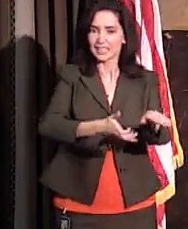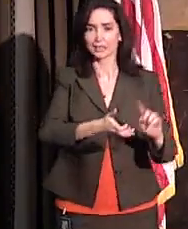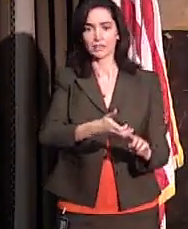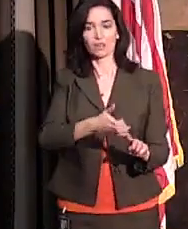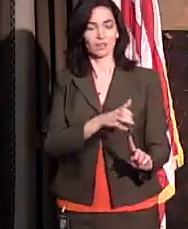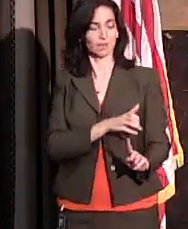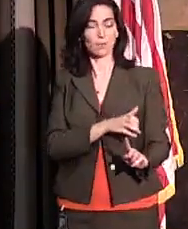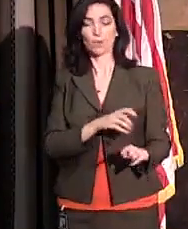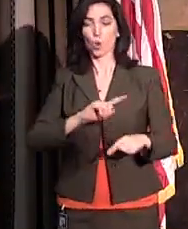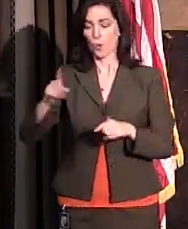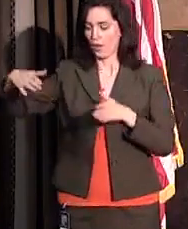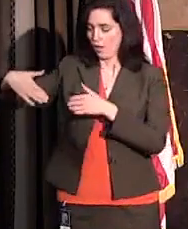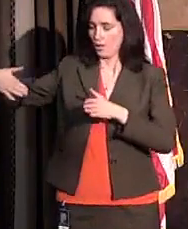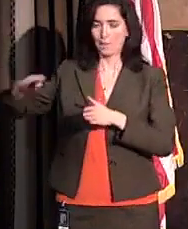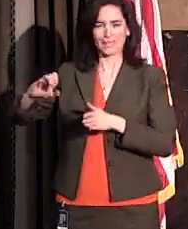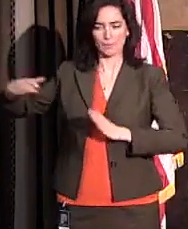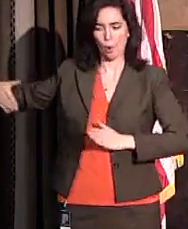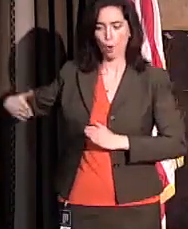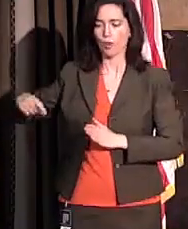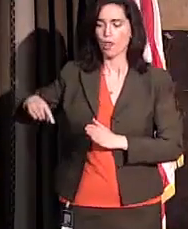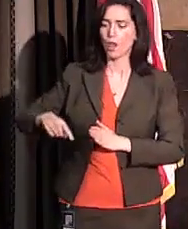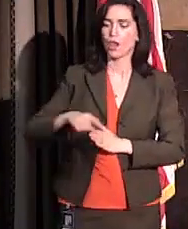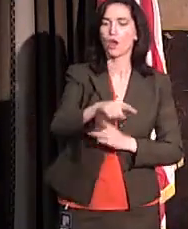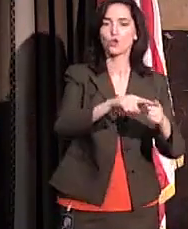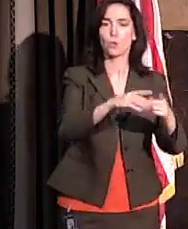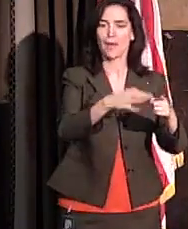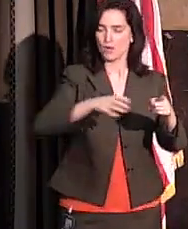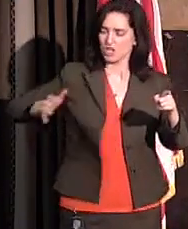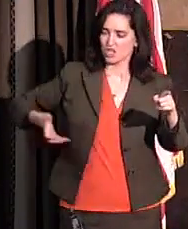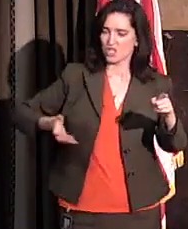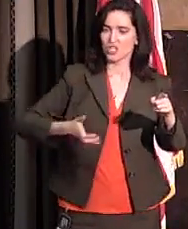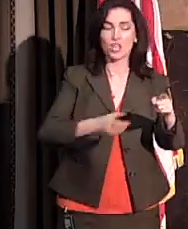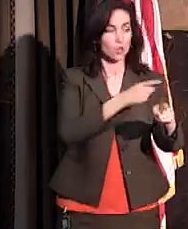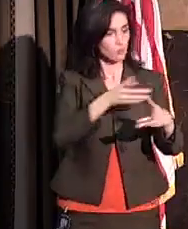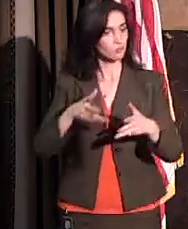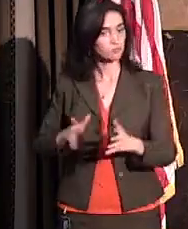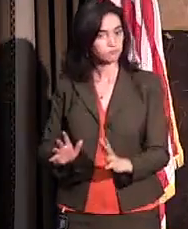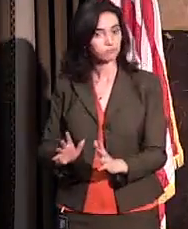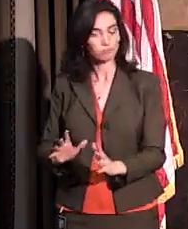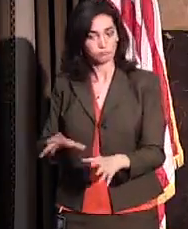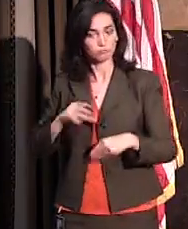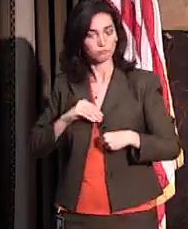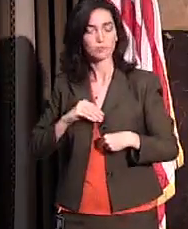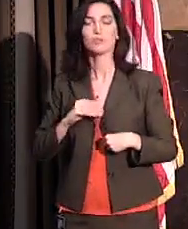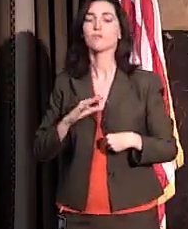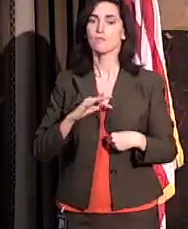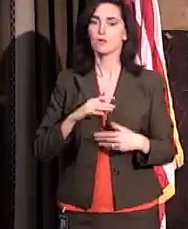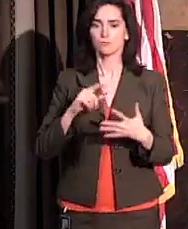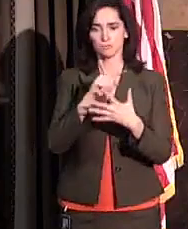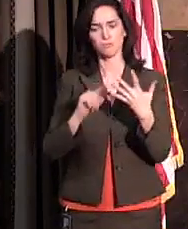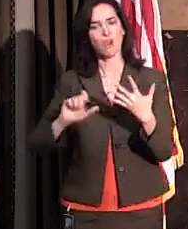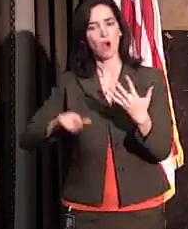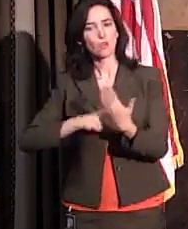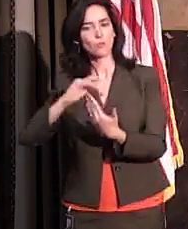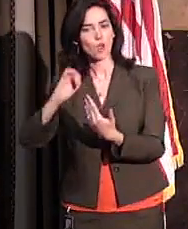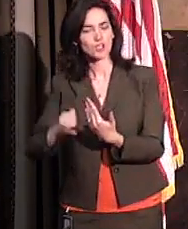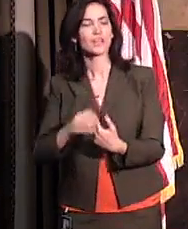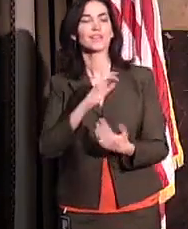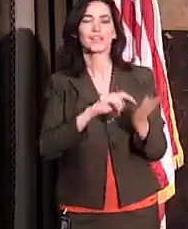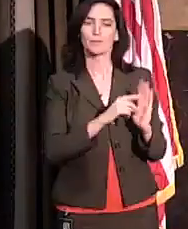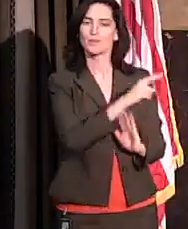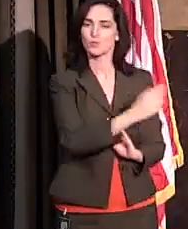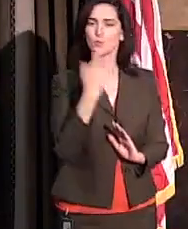port, and other critical dredging projects. Realizing the importance of us being strategic